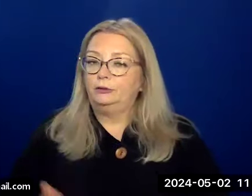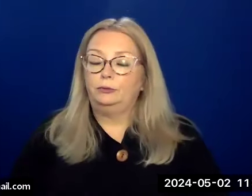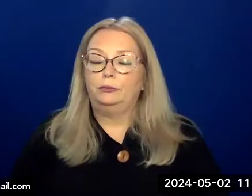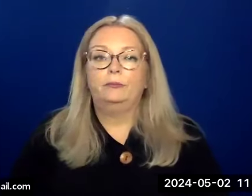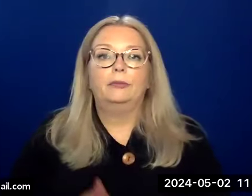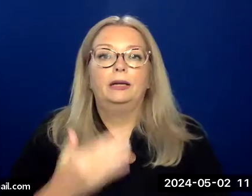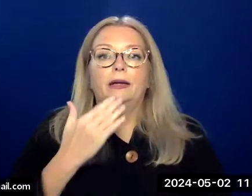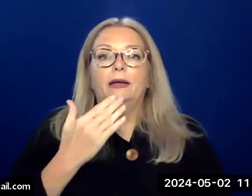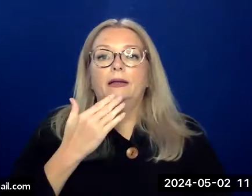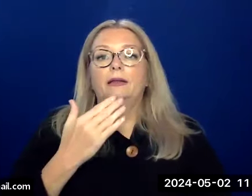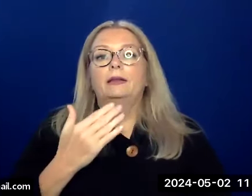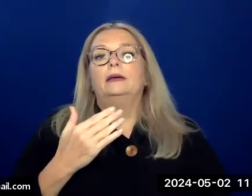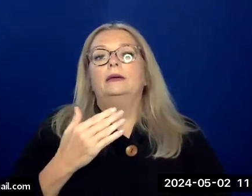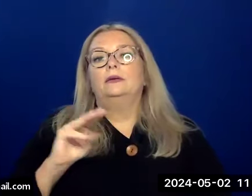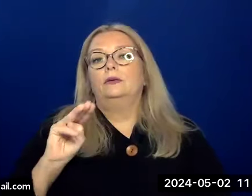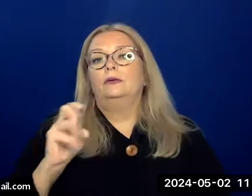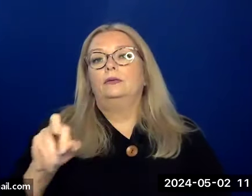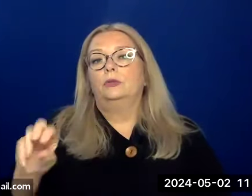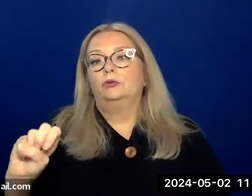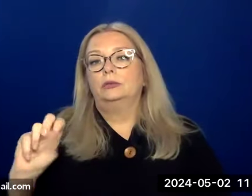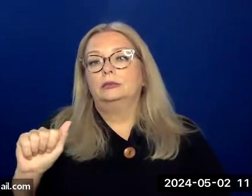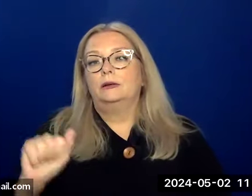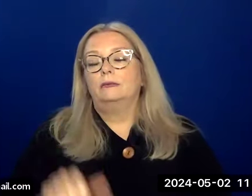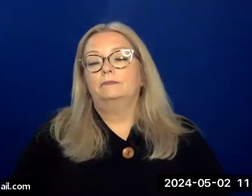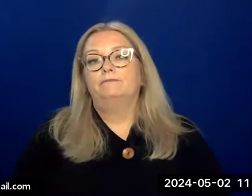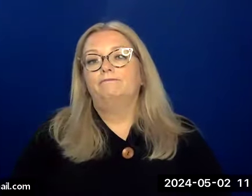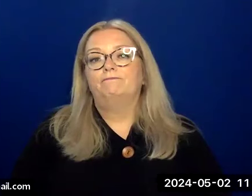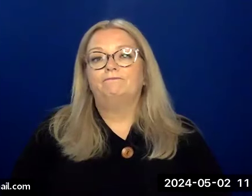Thank you for sharing that, Marissa.